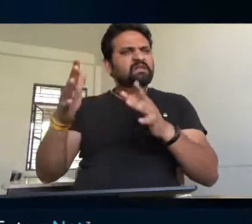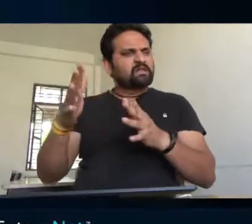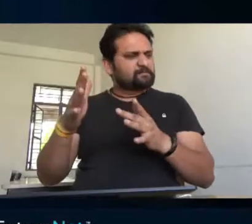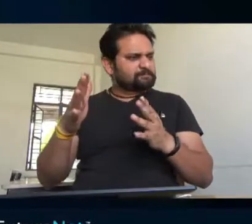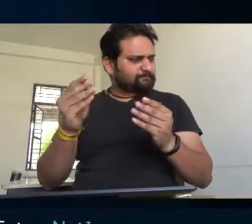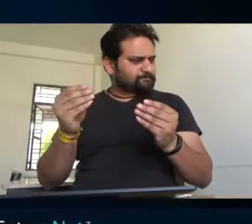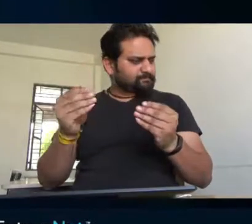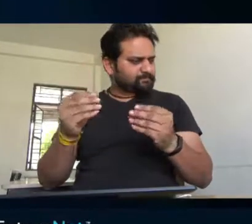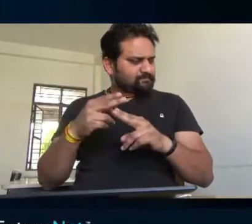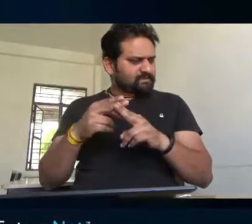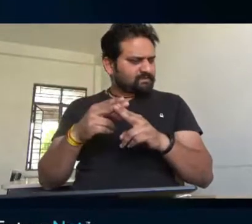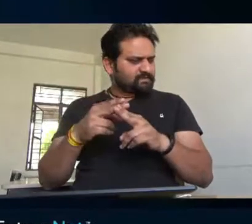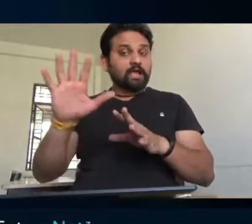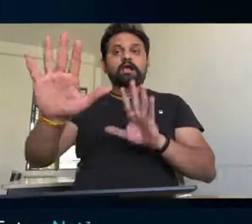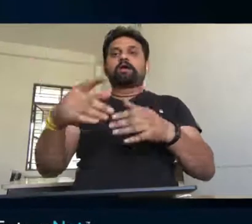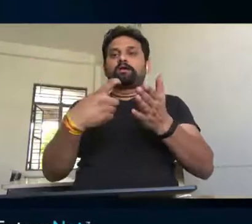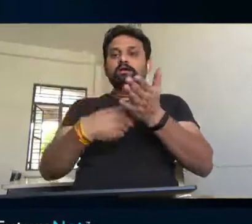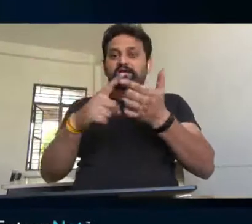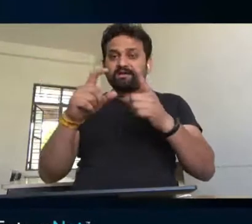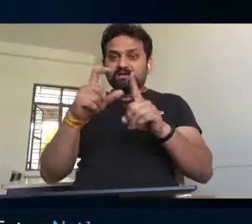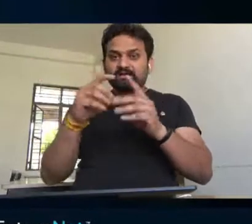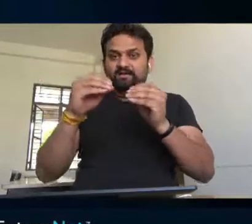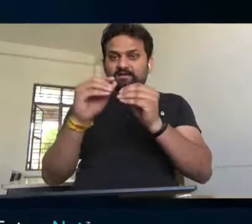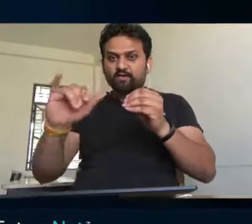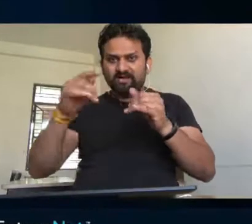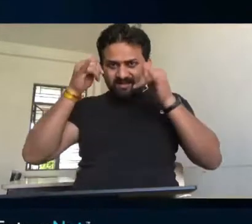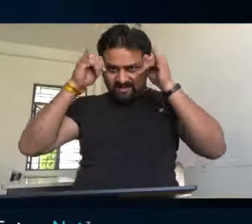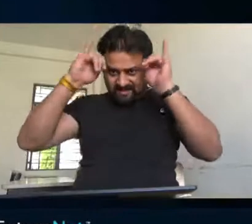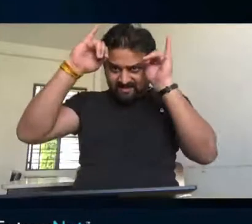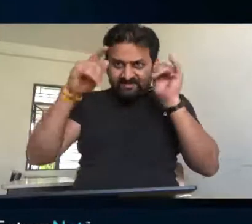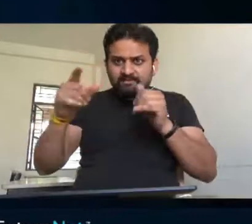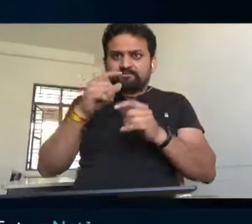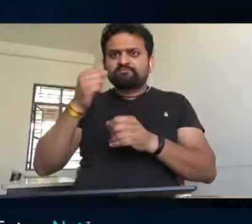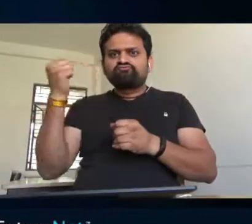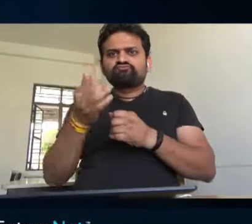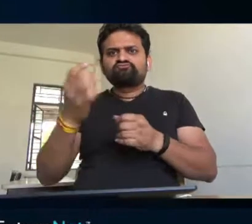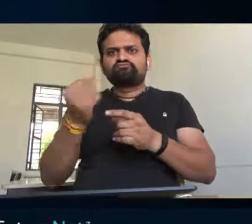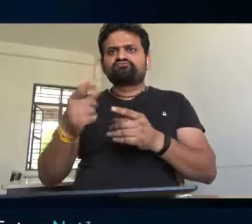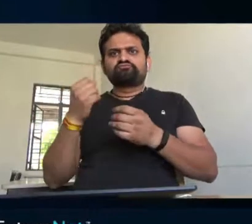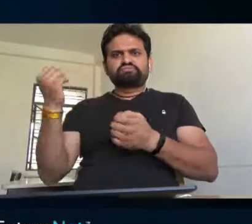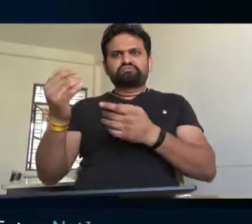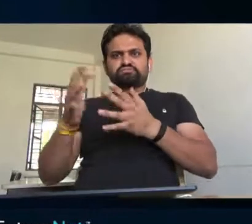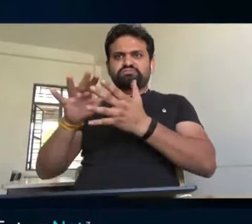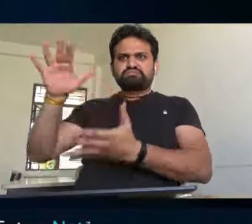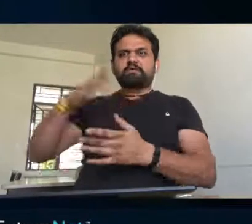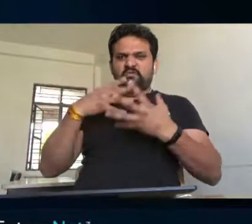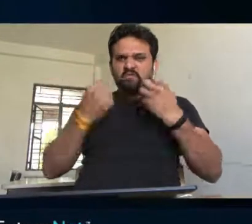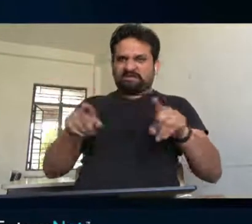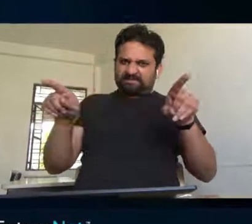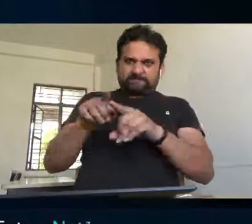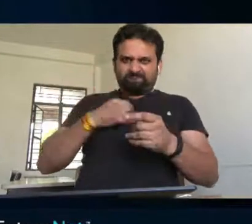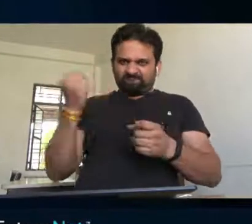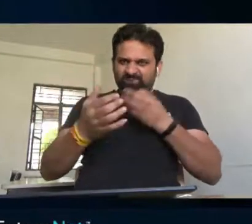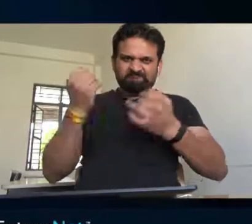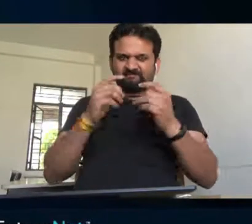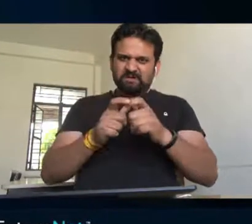near future. Maybe you know this company with that drink. They have a lot of sports sponsoring. I don't know. I forget the name. What was the